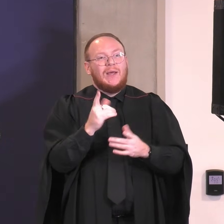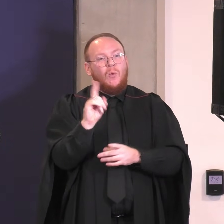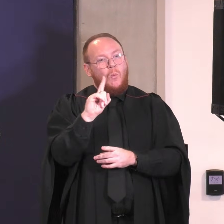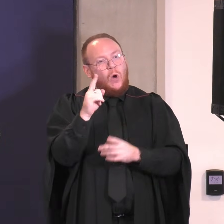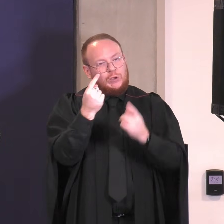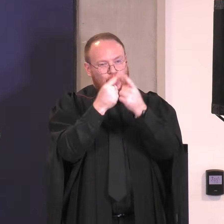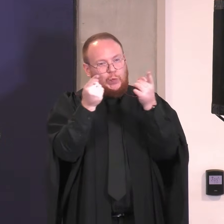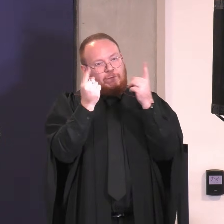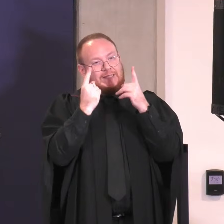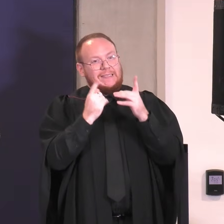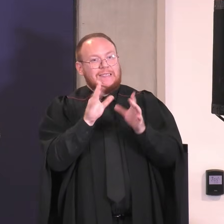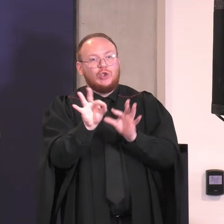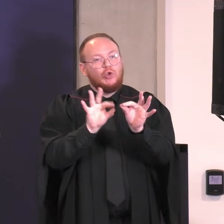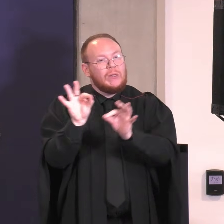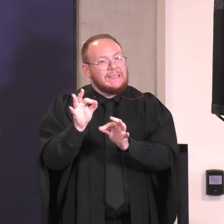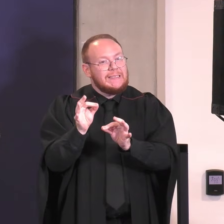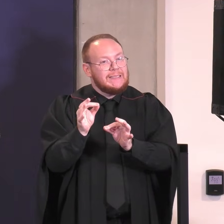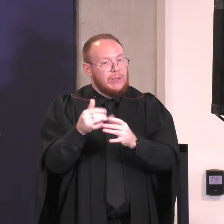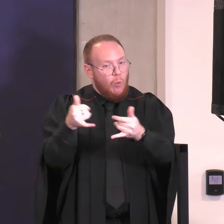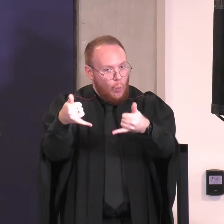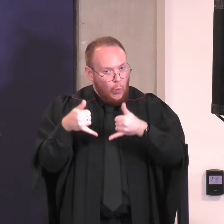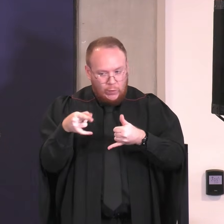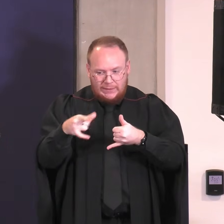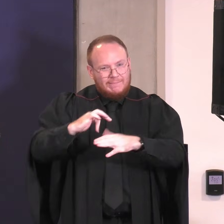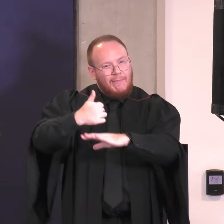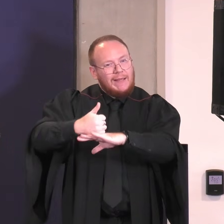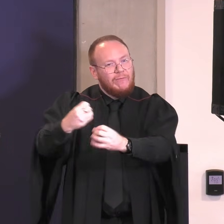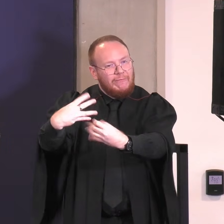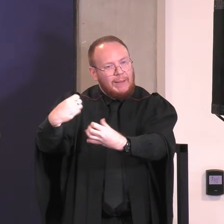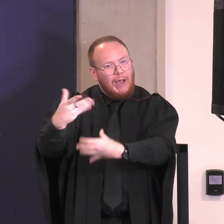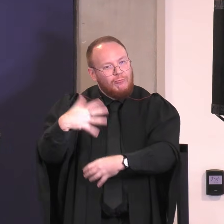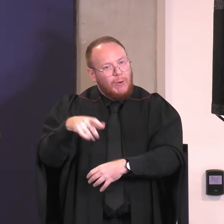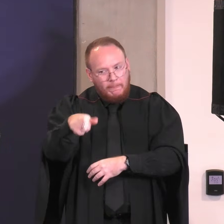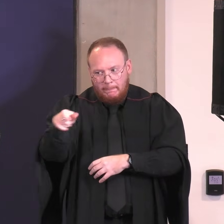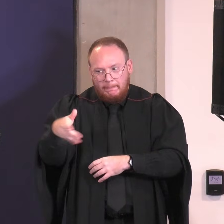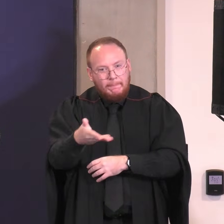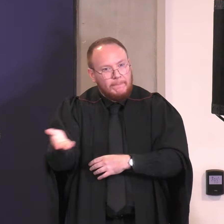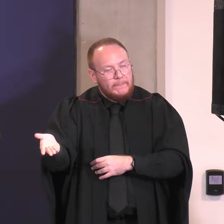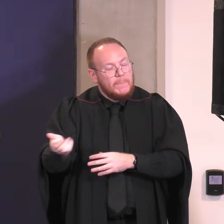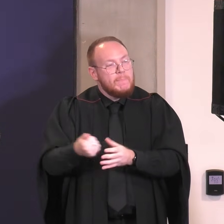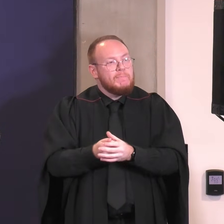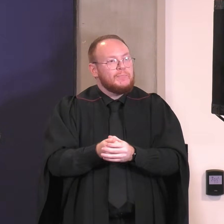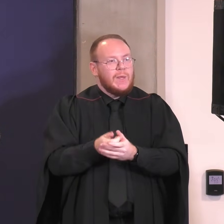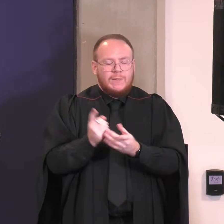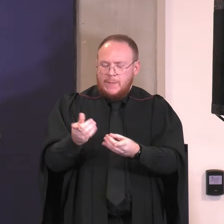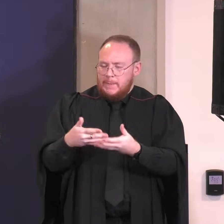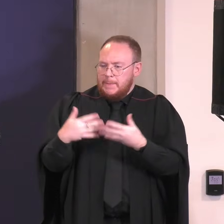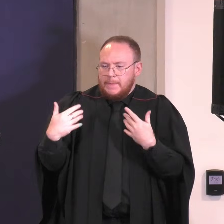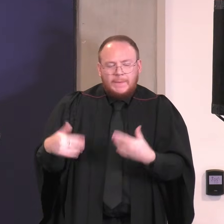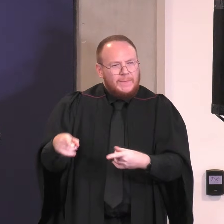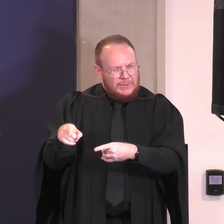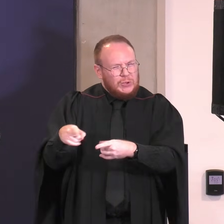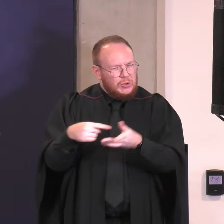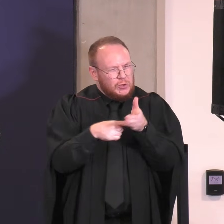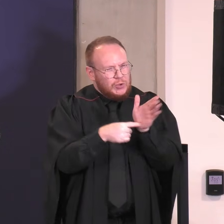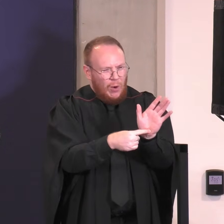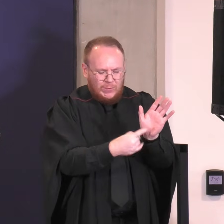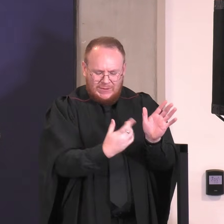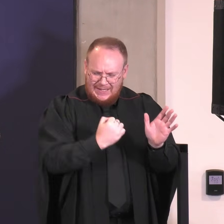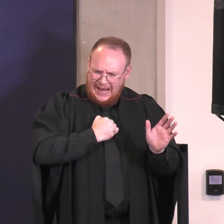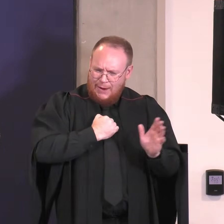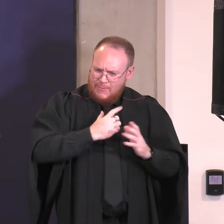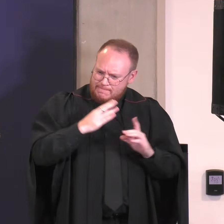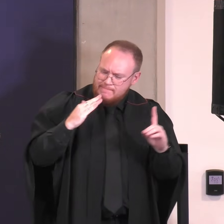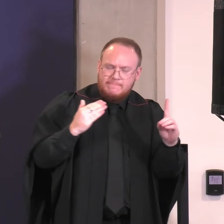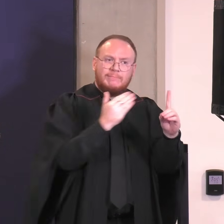Awards, based entirely on student feedback. This accolade is more than a ranking. It reflects the heart of our mission to